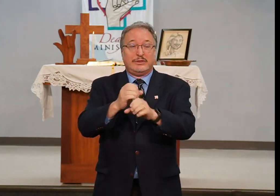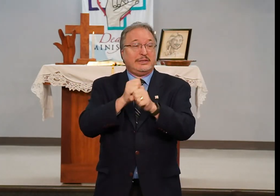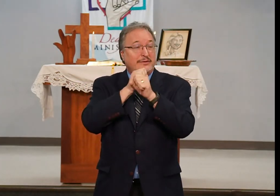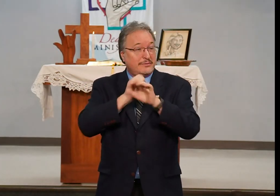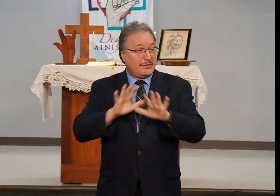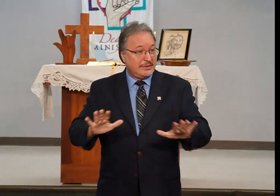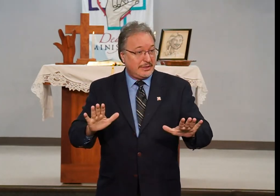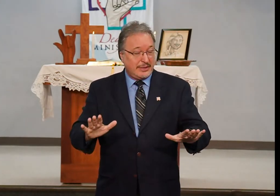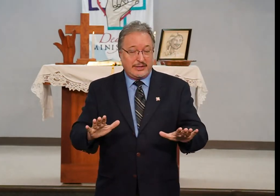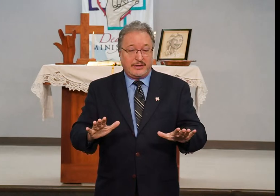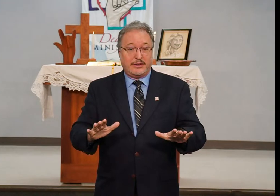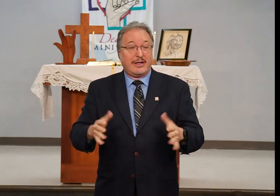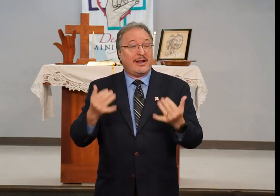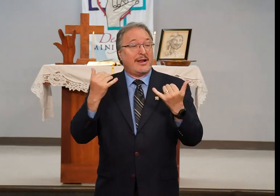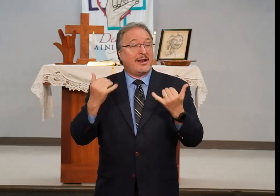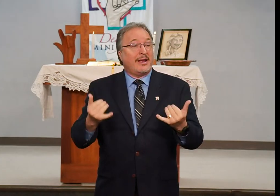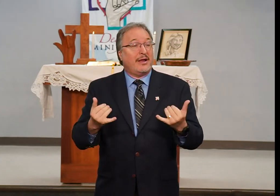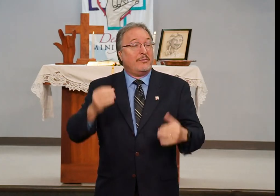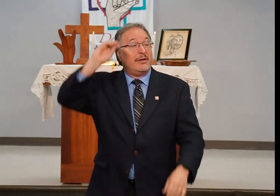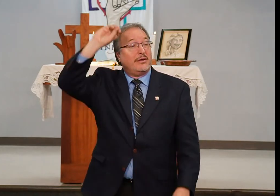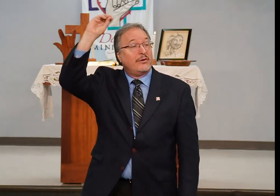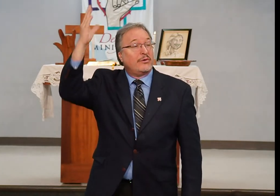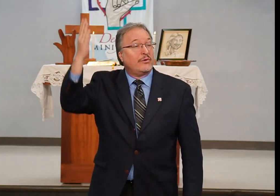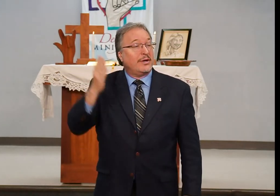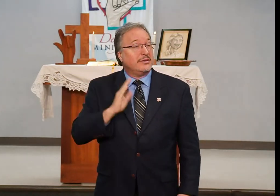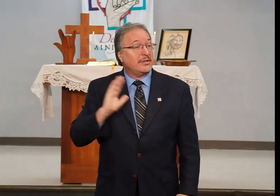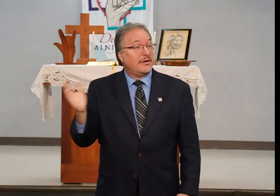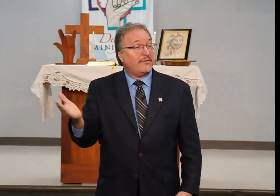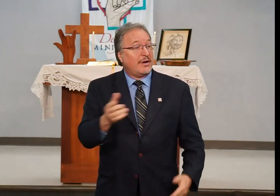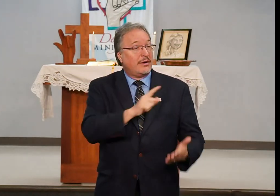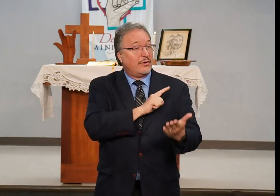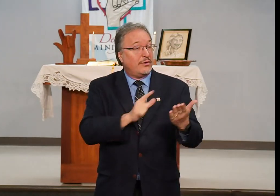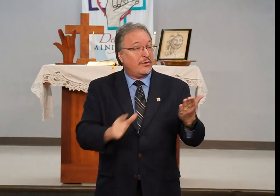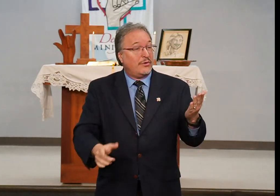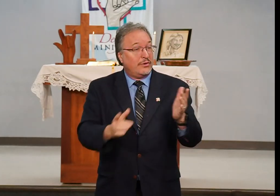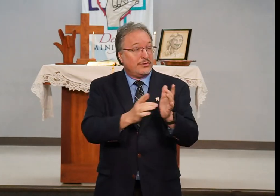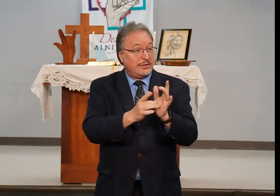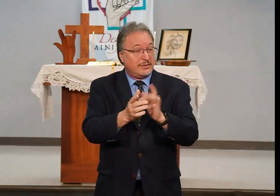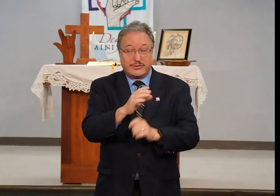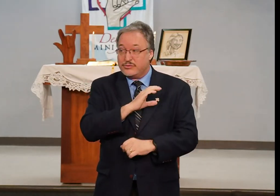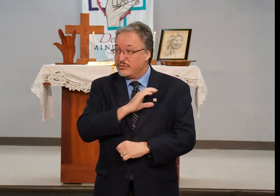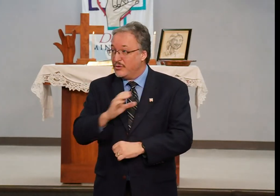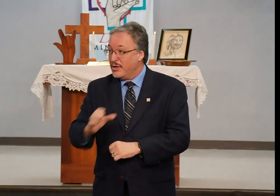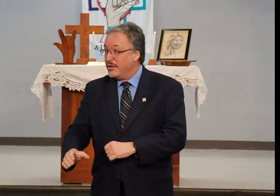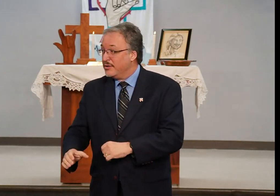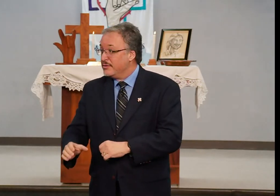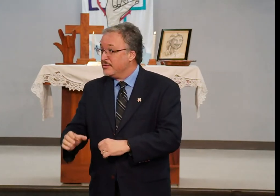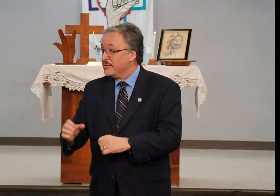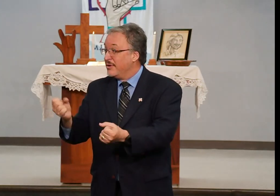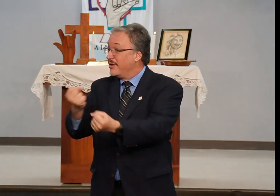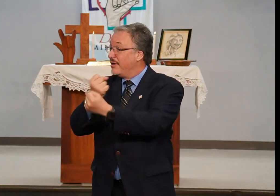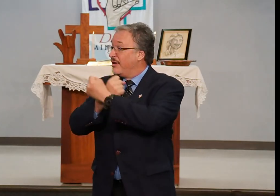for our tech people running our tech this morning. We ask that the grace of our Lord Jesus